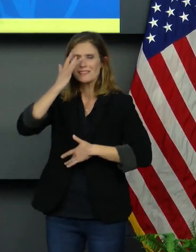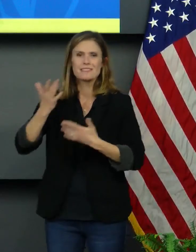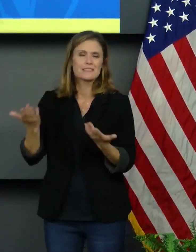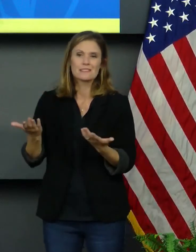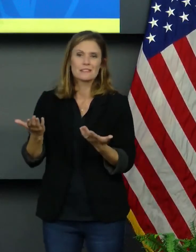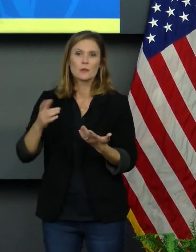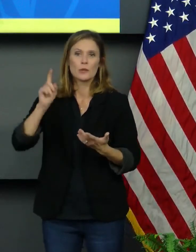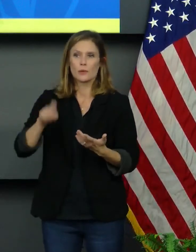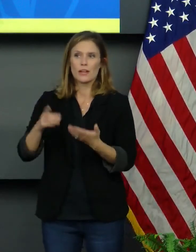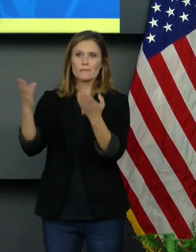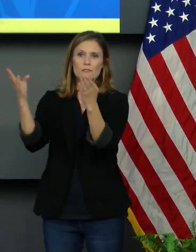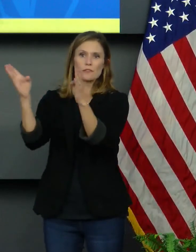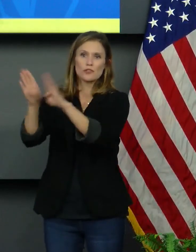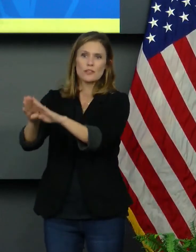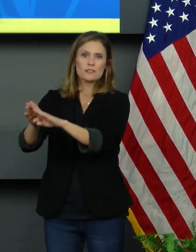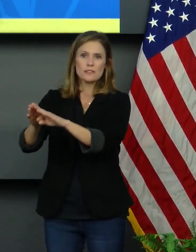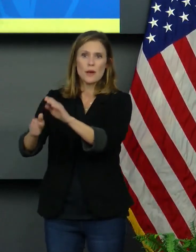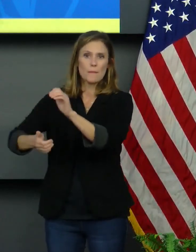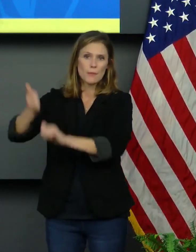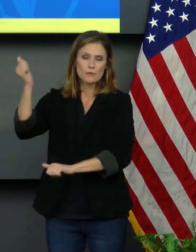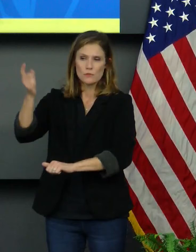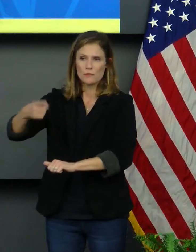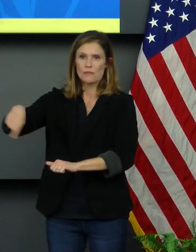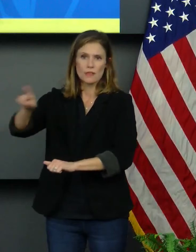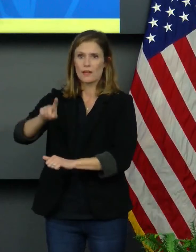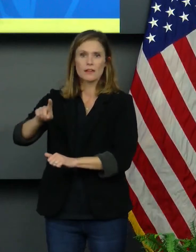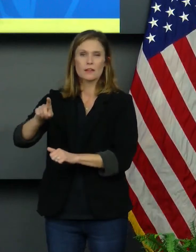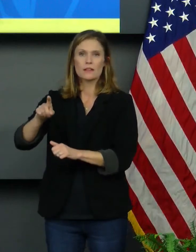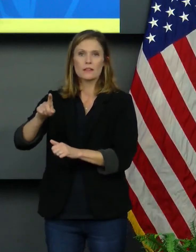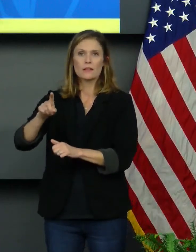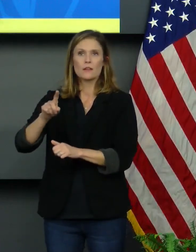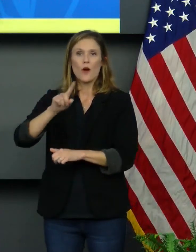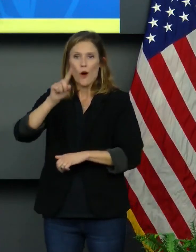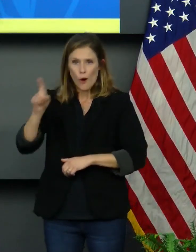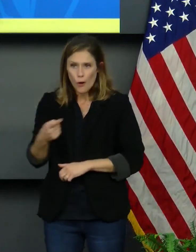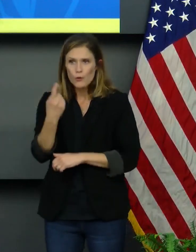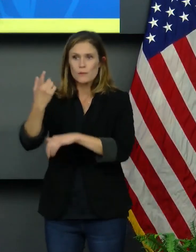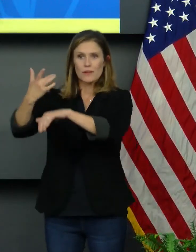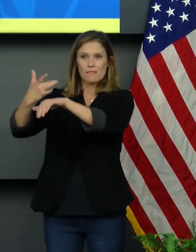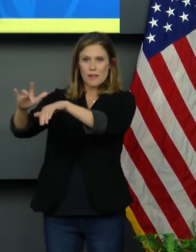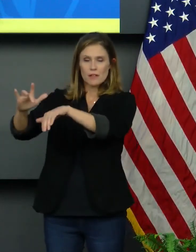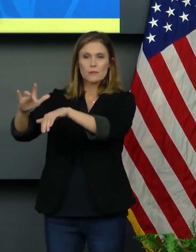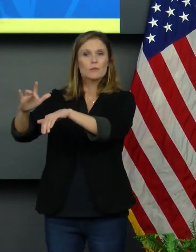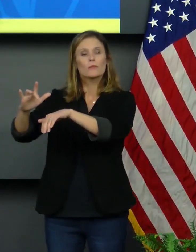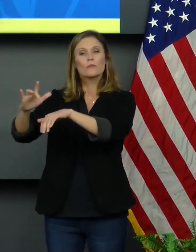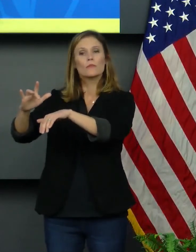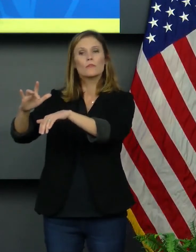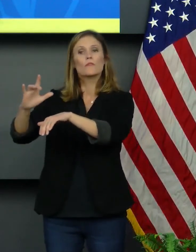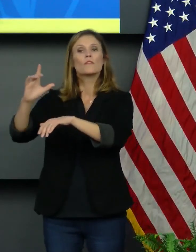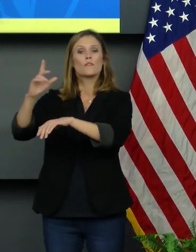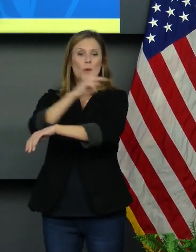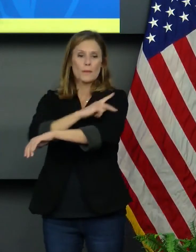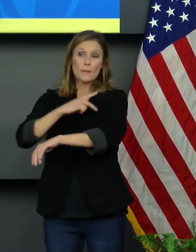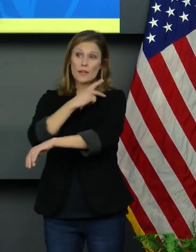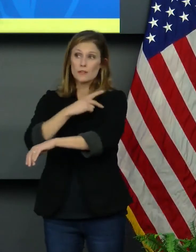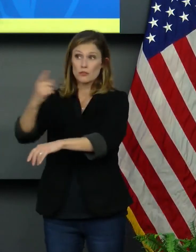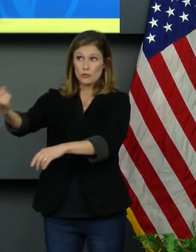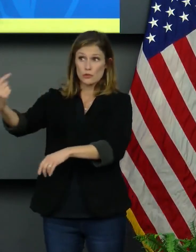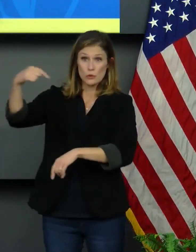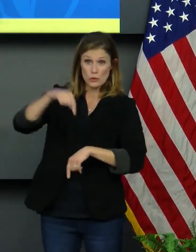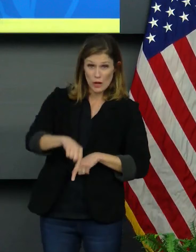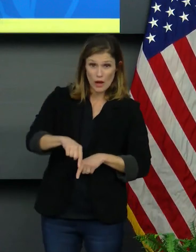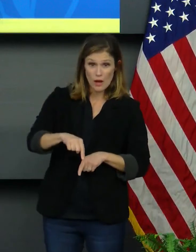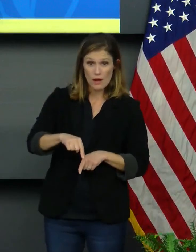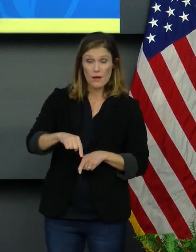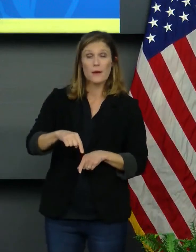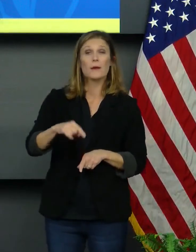And so we would have to shut down the majority of that, where we would only be open for patients to come in that had